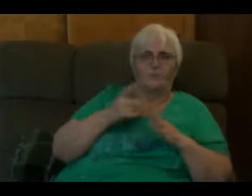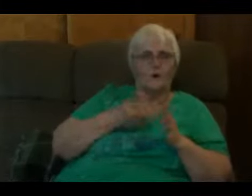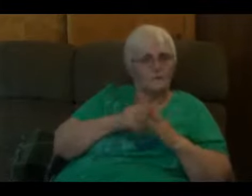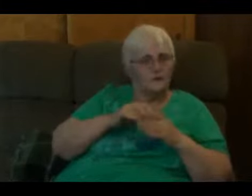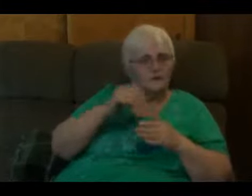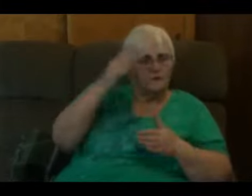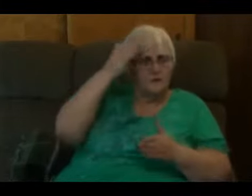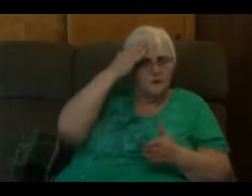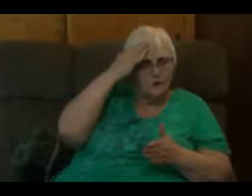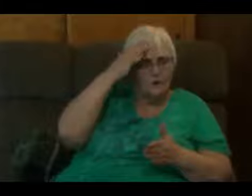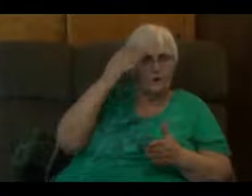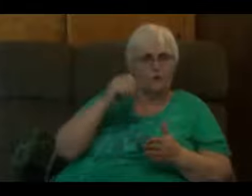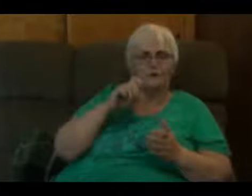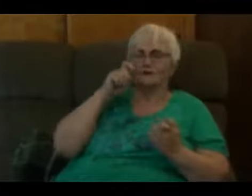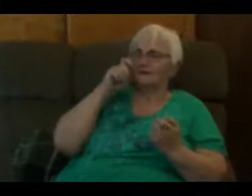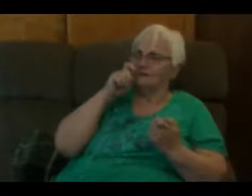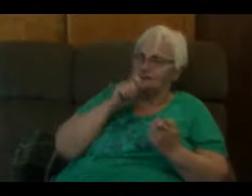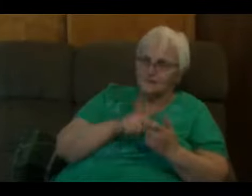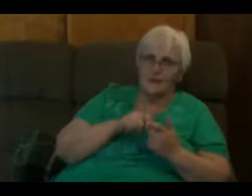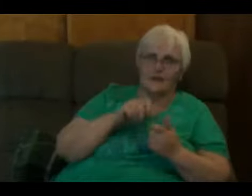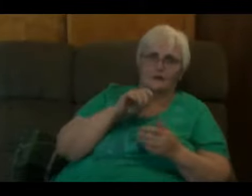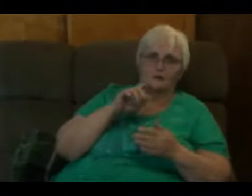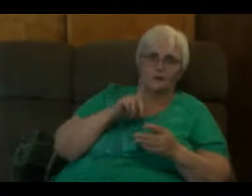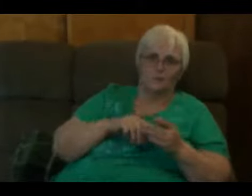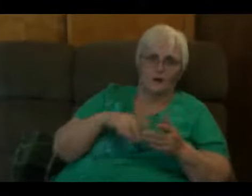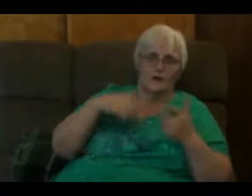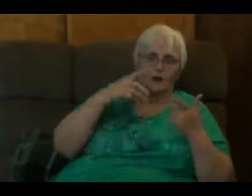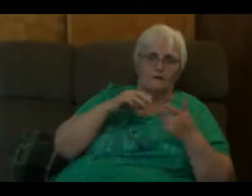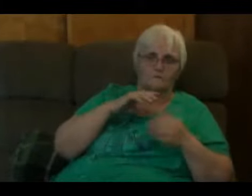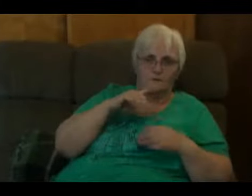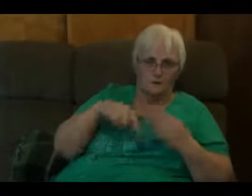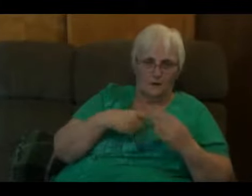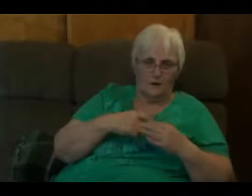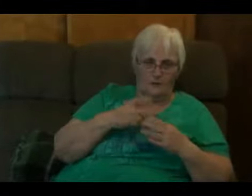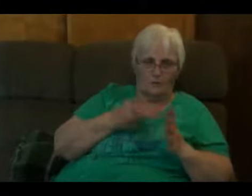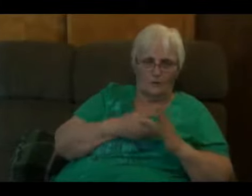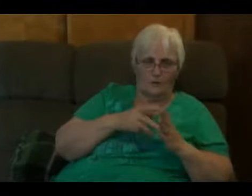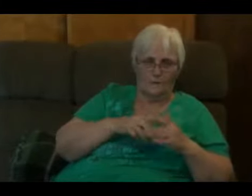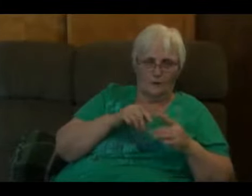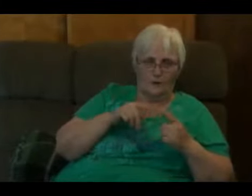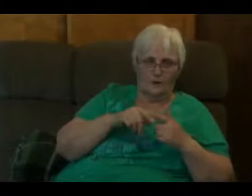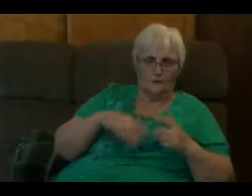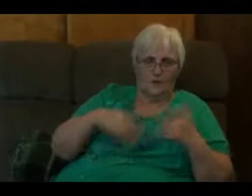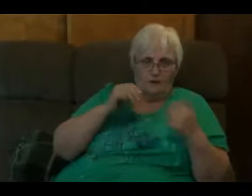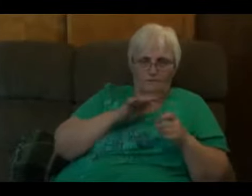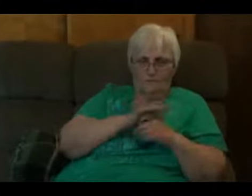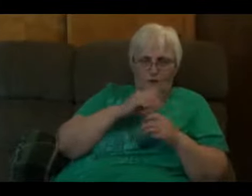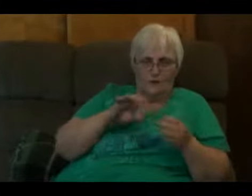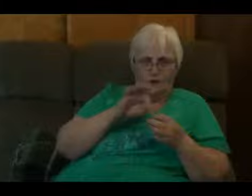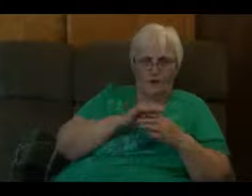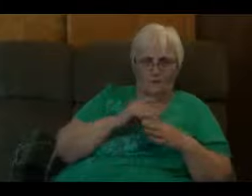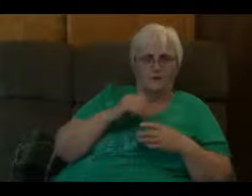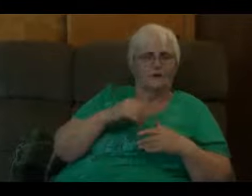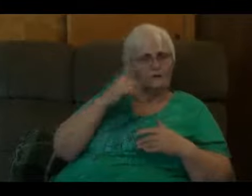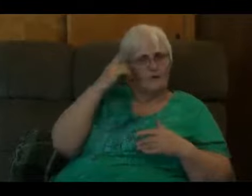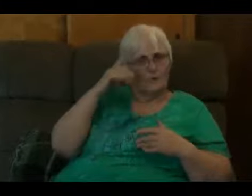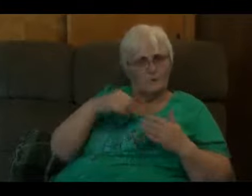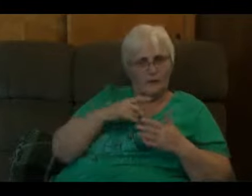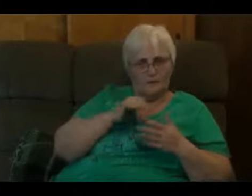know exactly what life's about. We're meant to, you know, and life's full of, and I know because I was part of it. Well, you know,